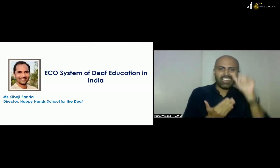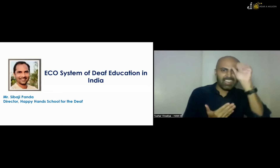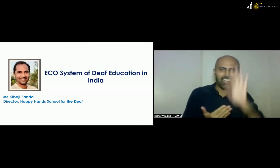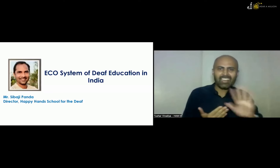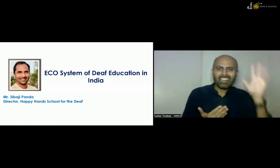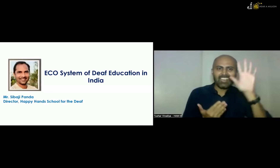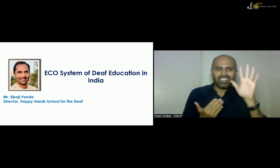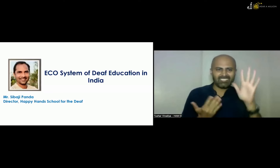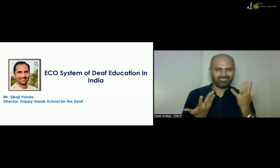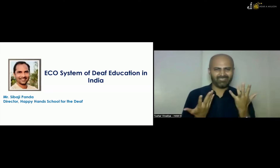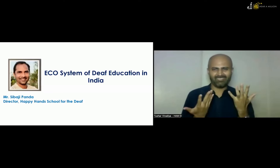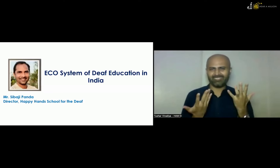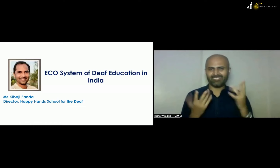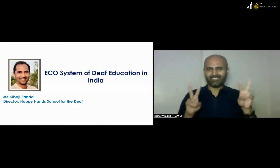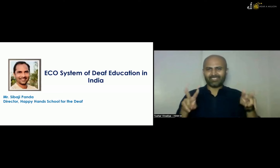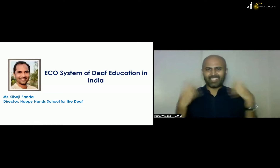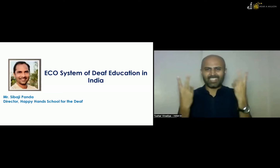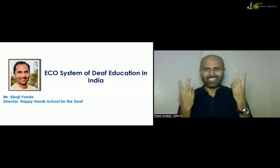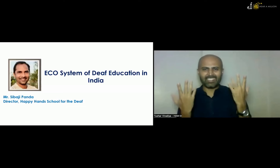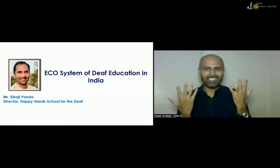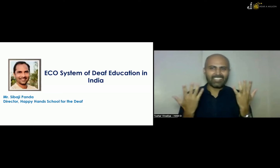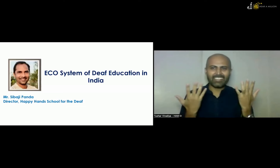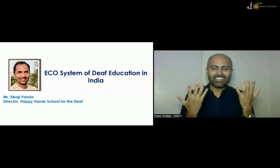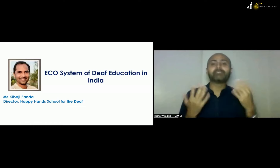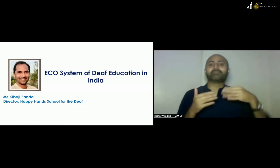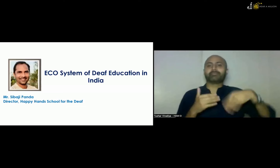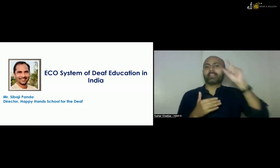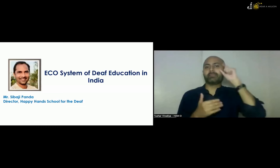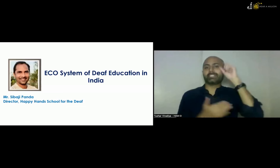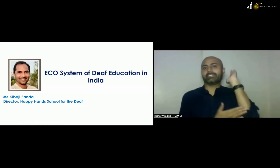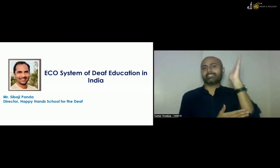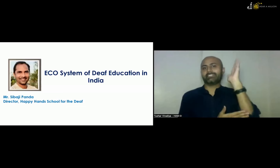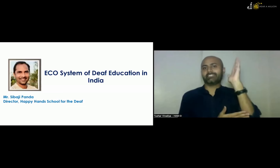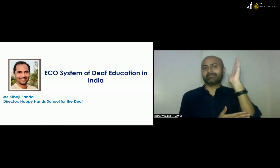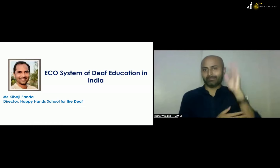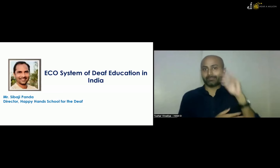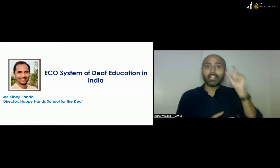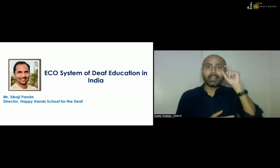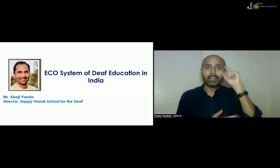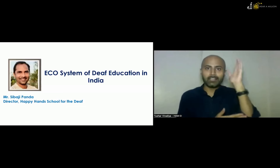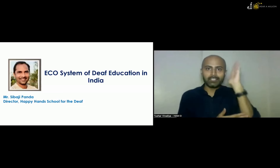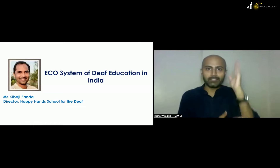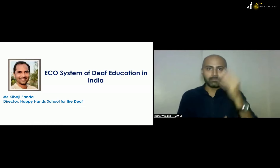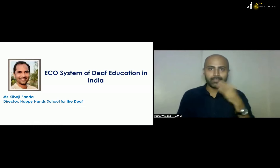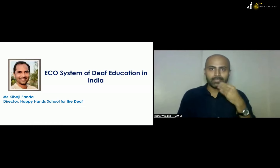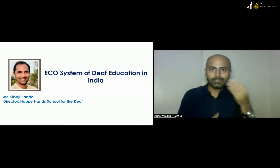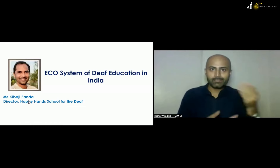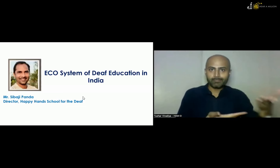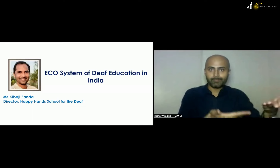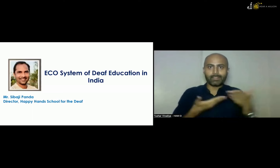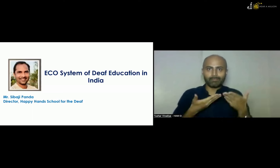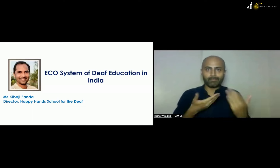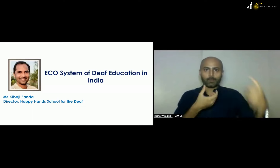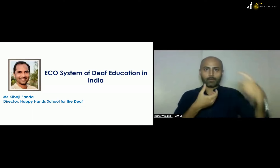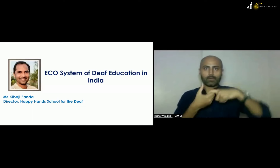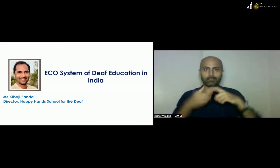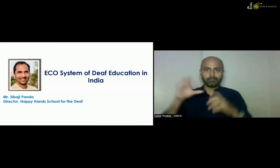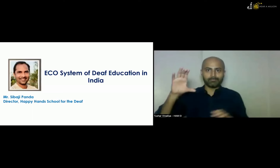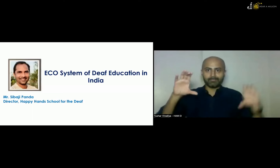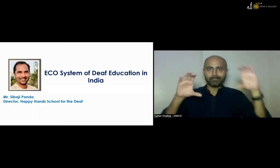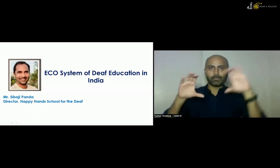deaf education in India. What does it mean? You might be thinking it's quite different. So now we would be having Mr.